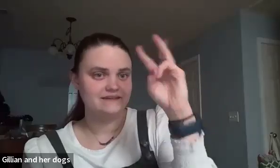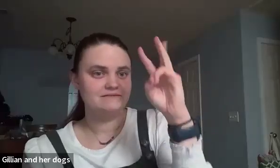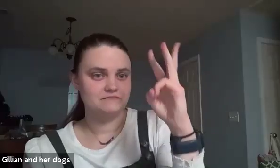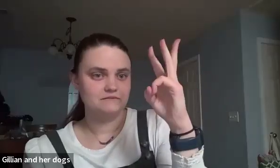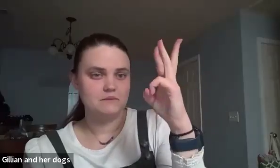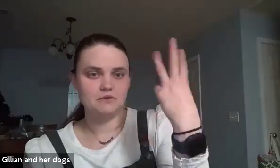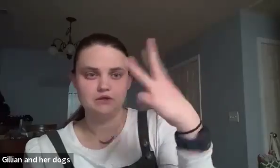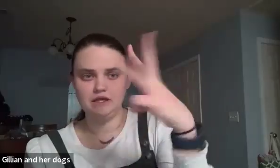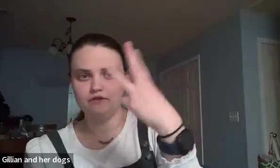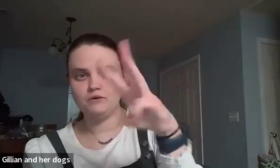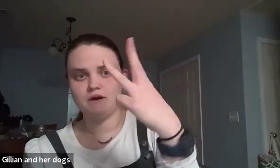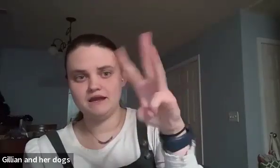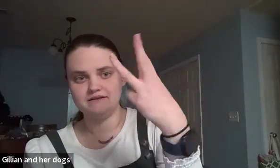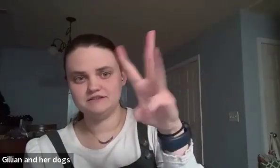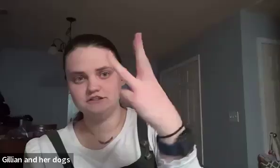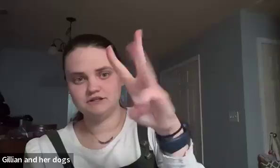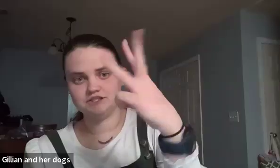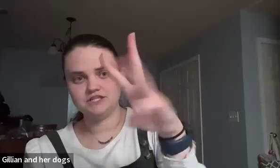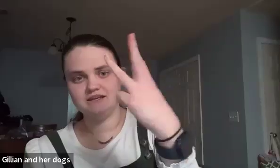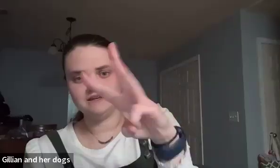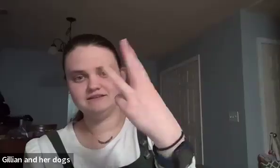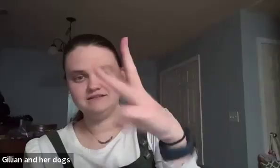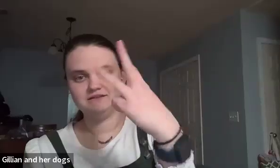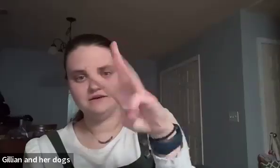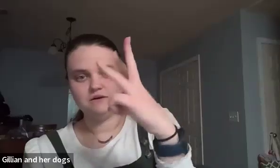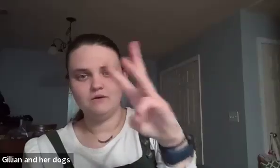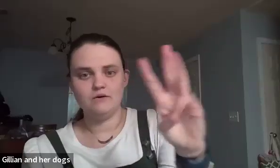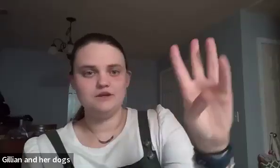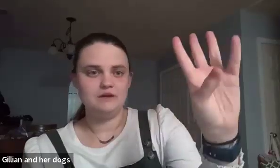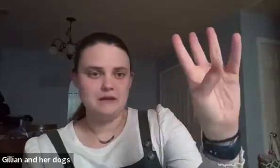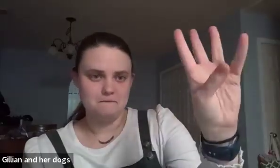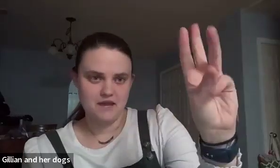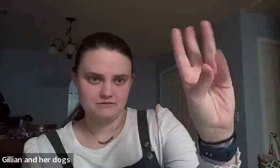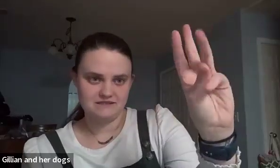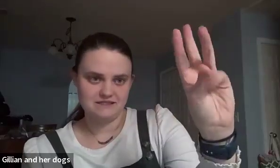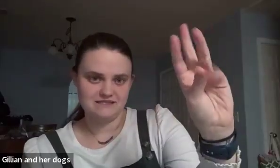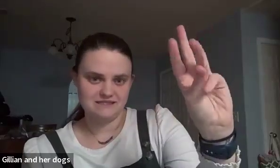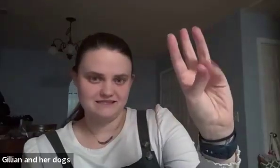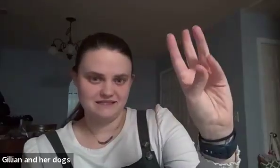16. Remember, either way, you can shake it or you can bounce it. 16.